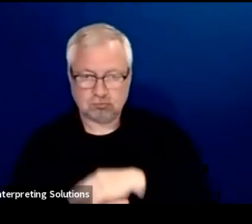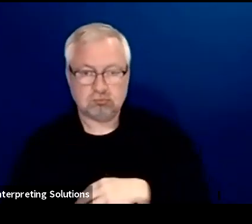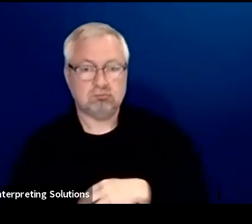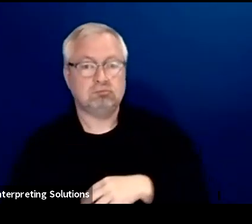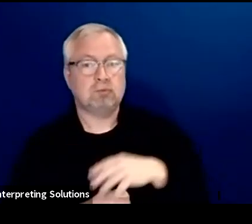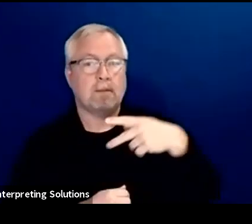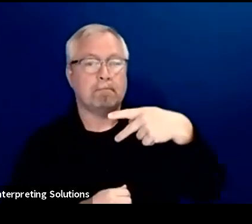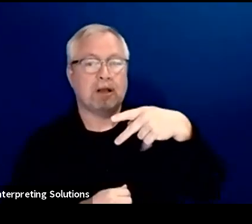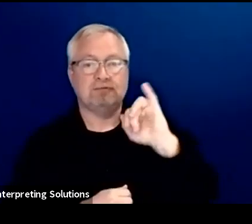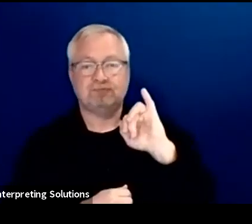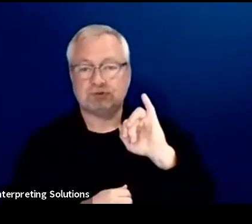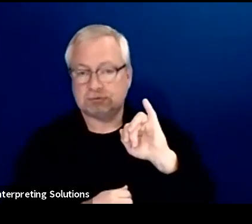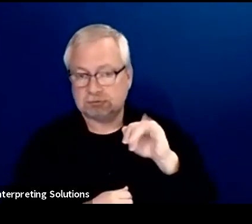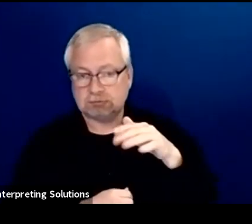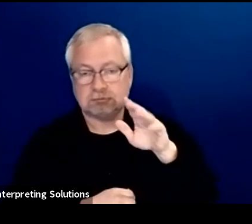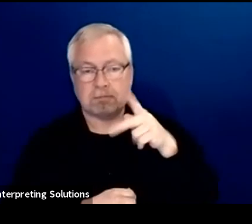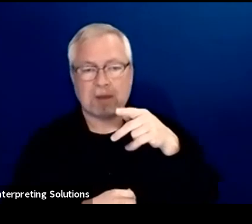Alaska Native.